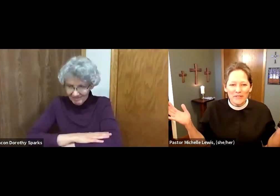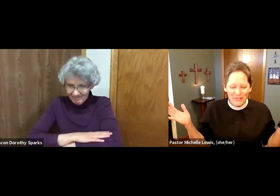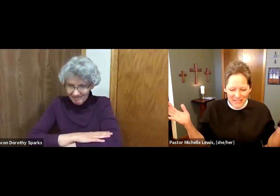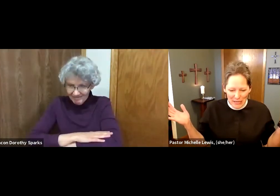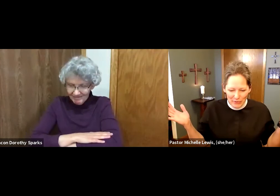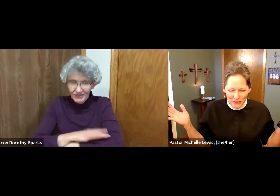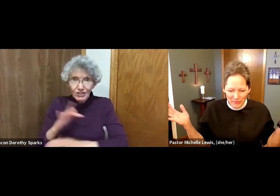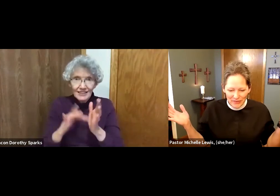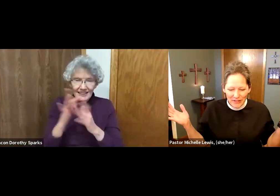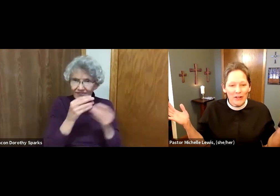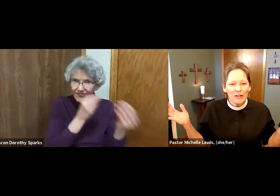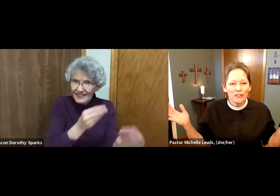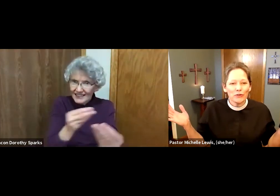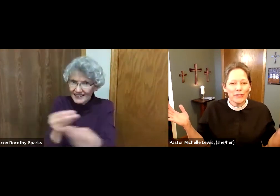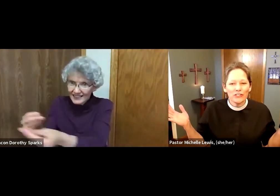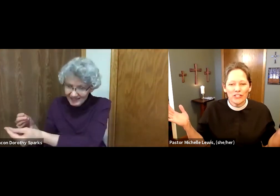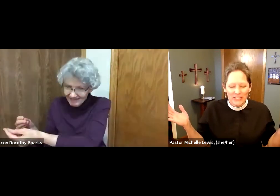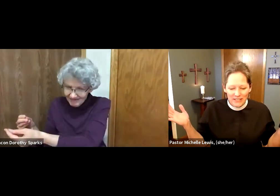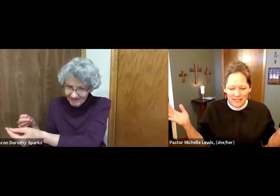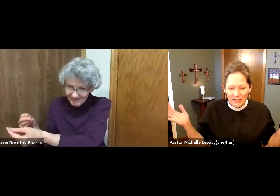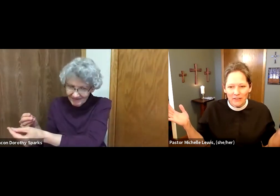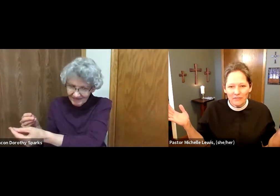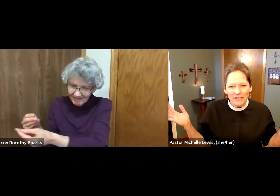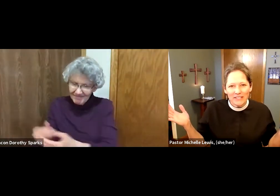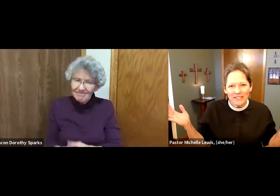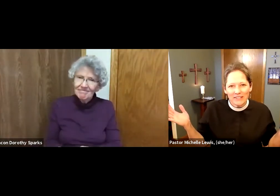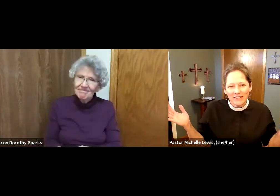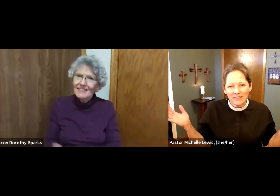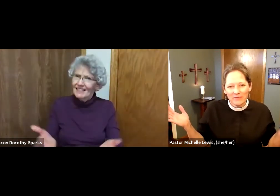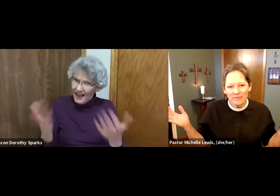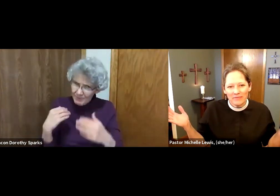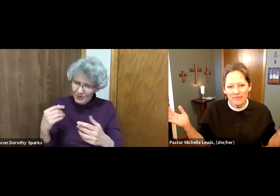Come to the table, join Jesus in the feast.